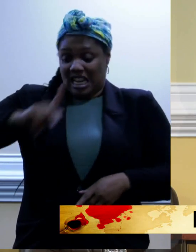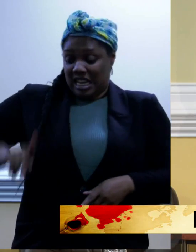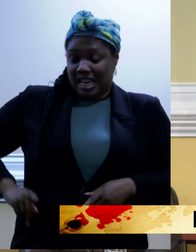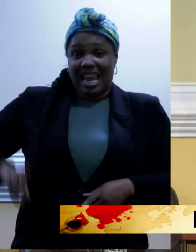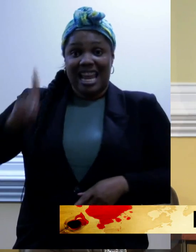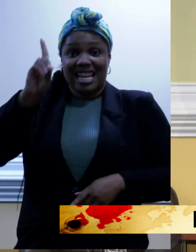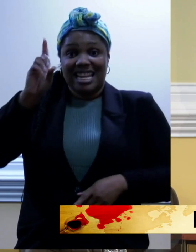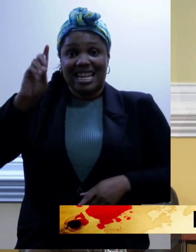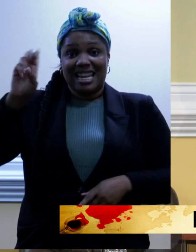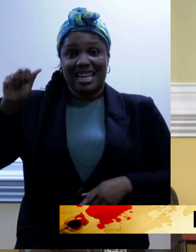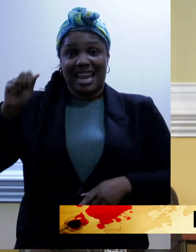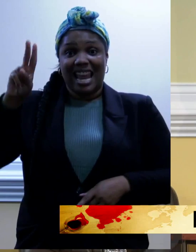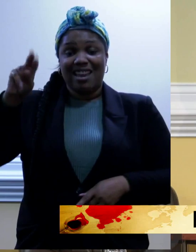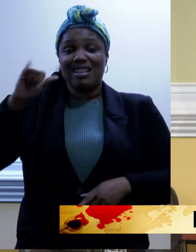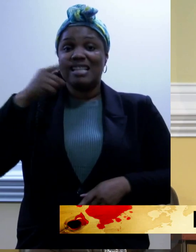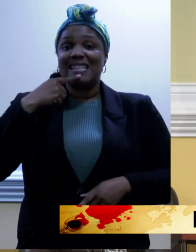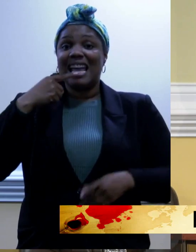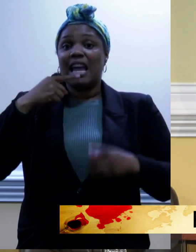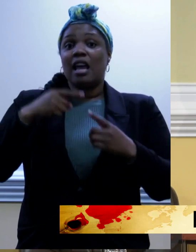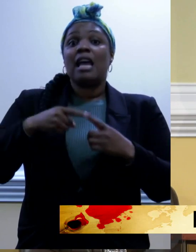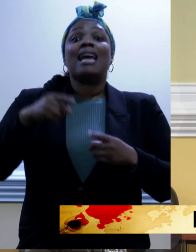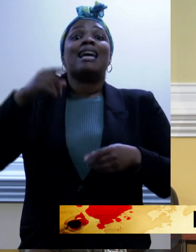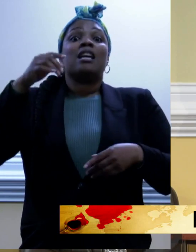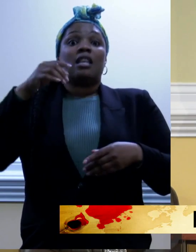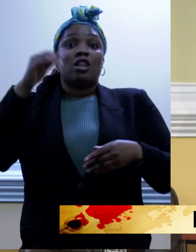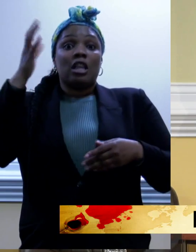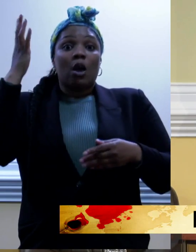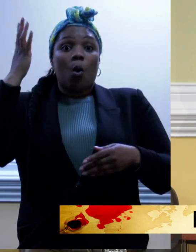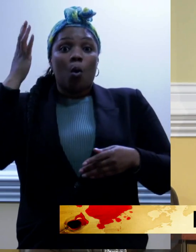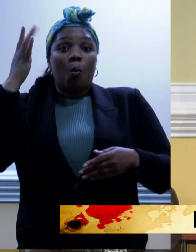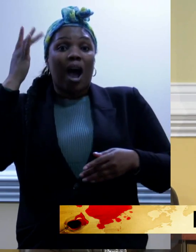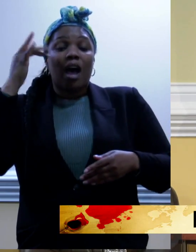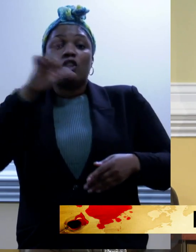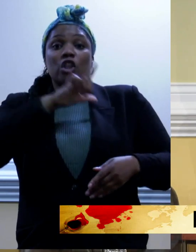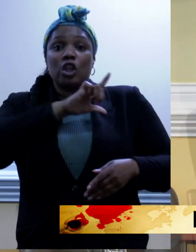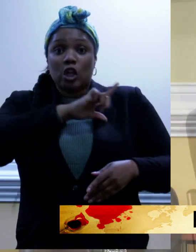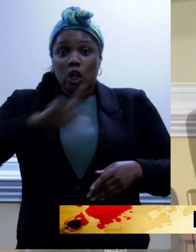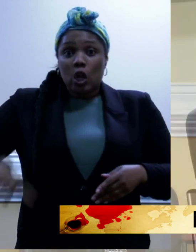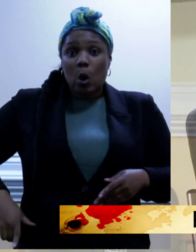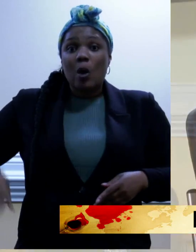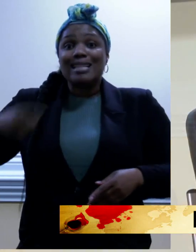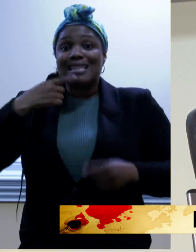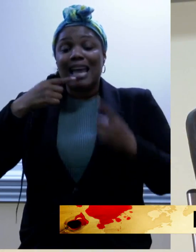art a priest forever at the order of Melchizedek. Go ahead and read.